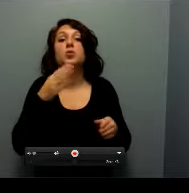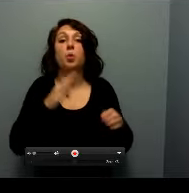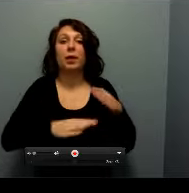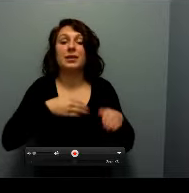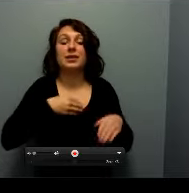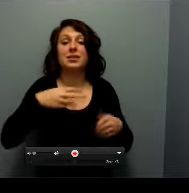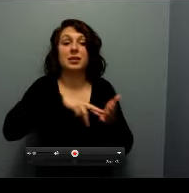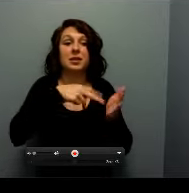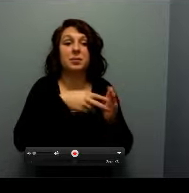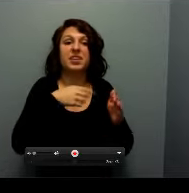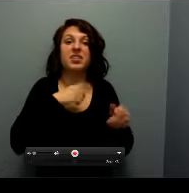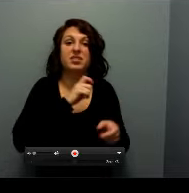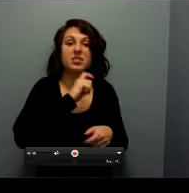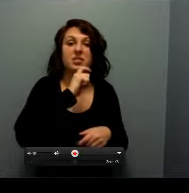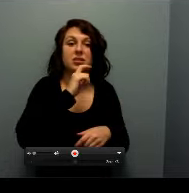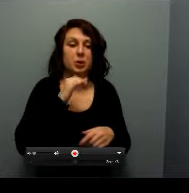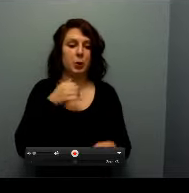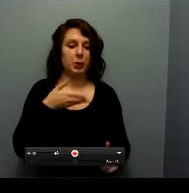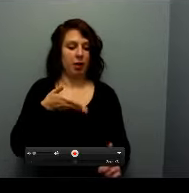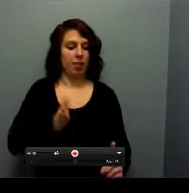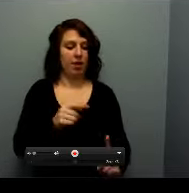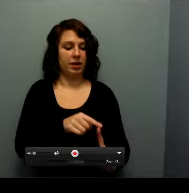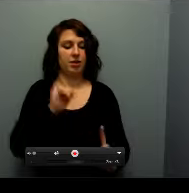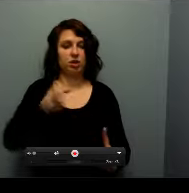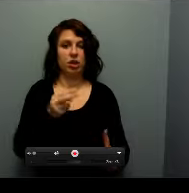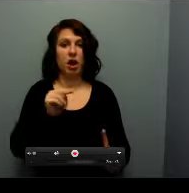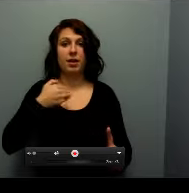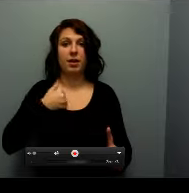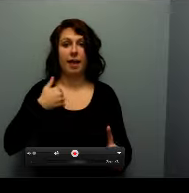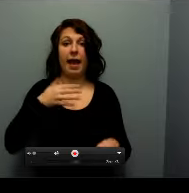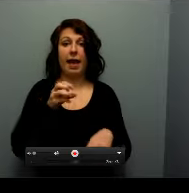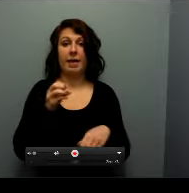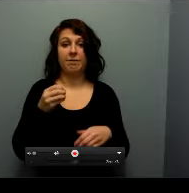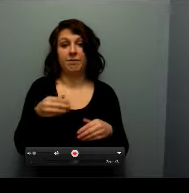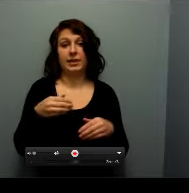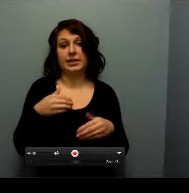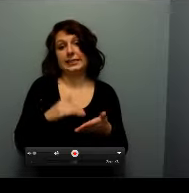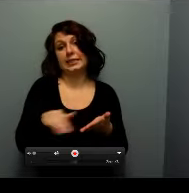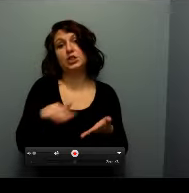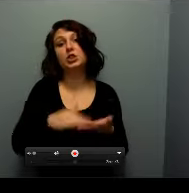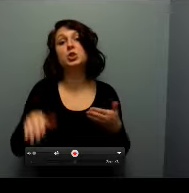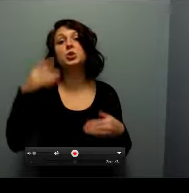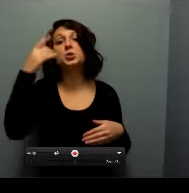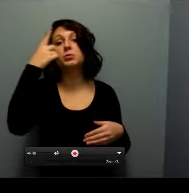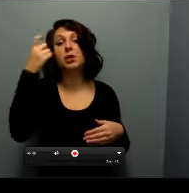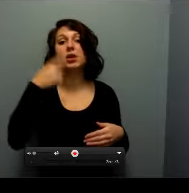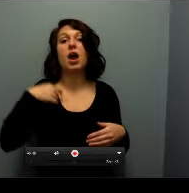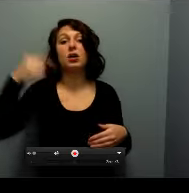Okay, so the best measurement is objective.